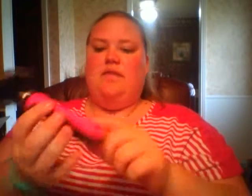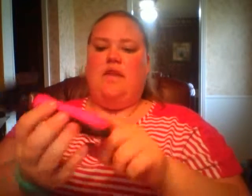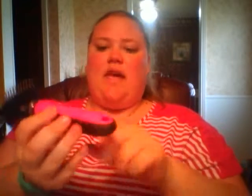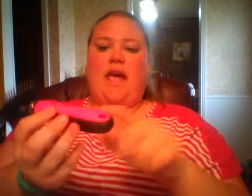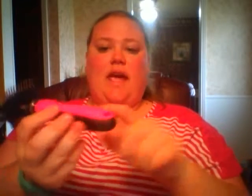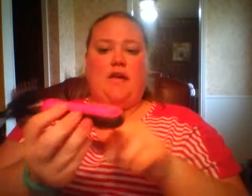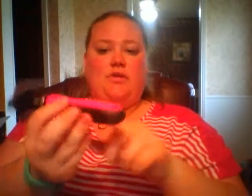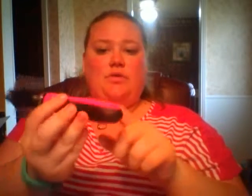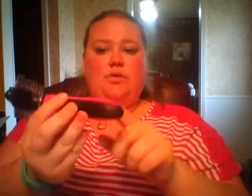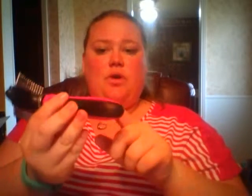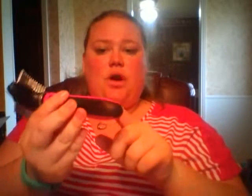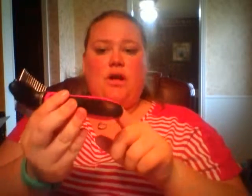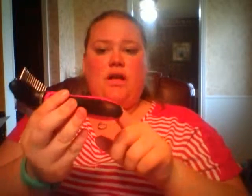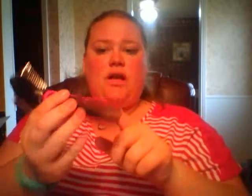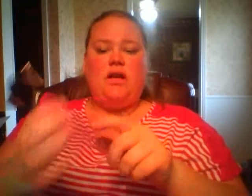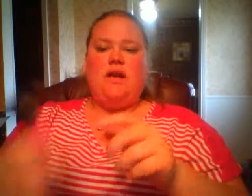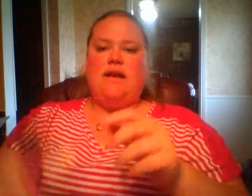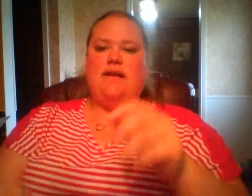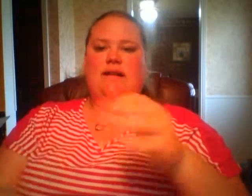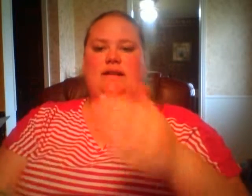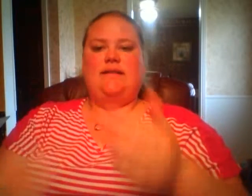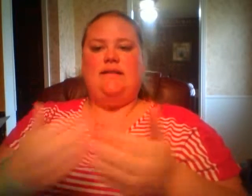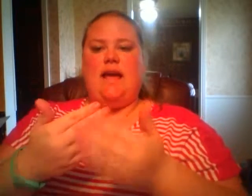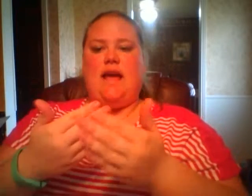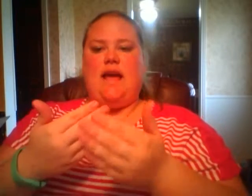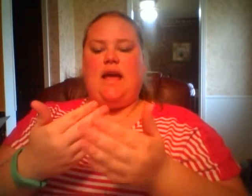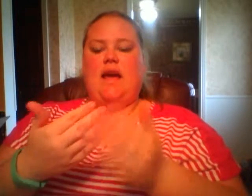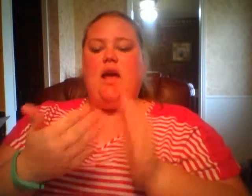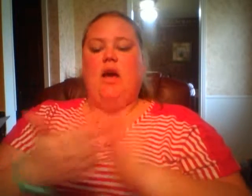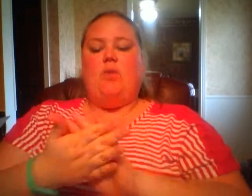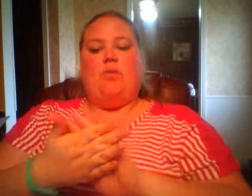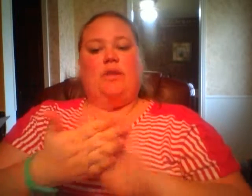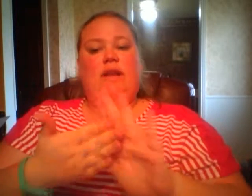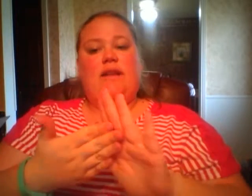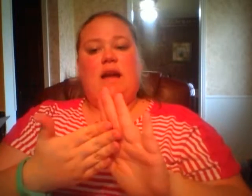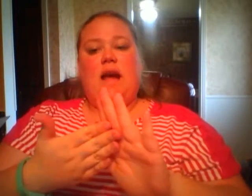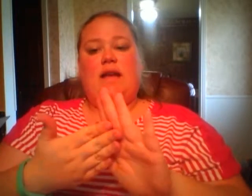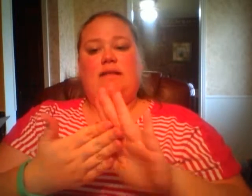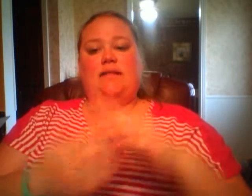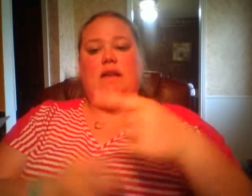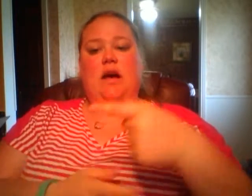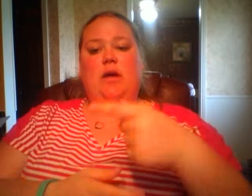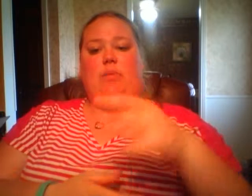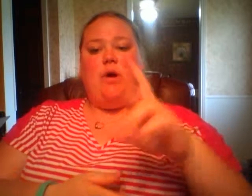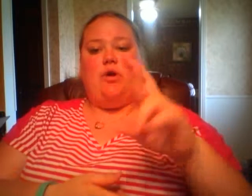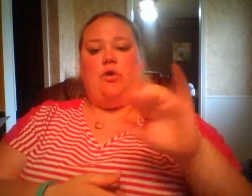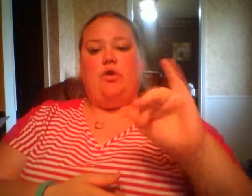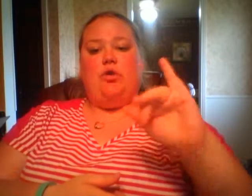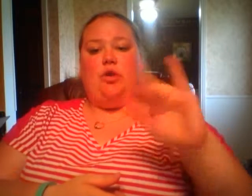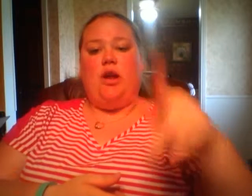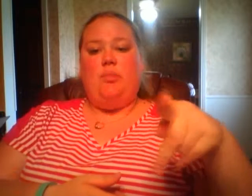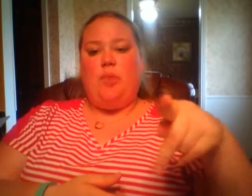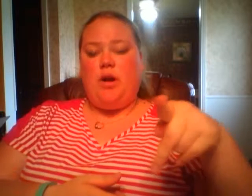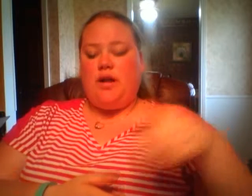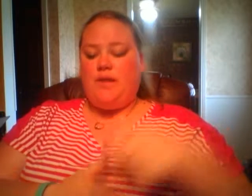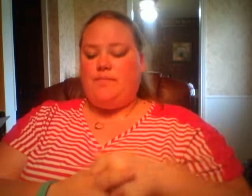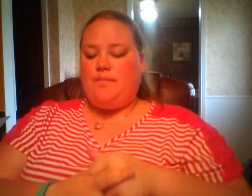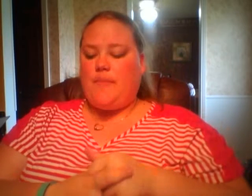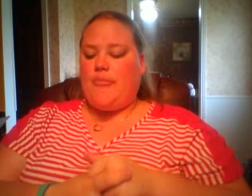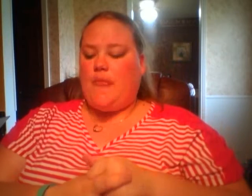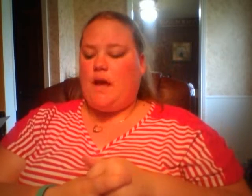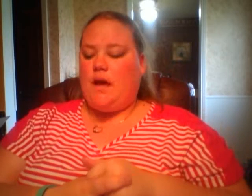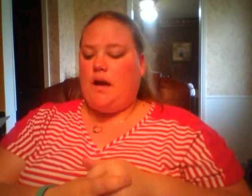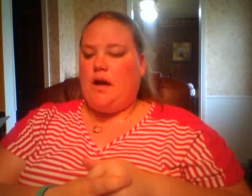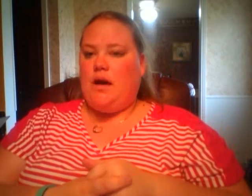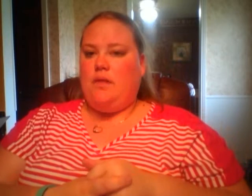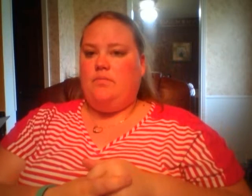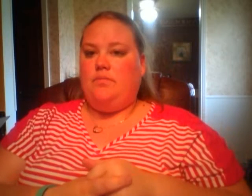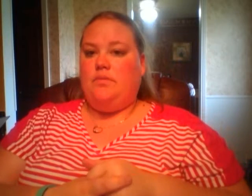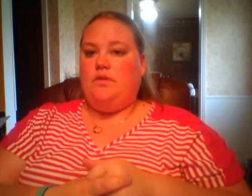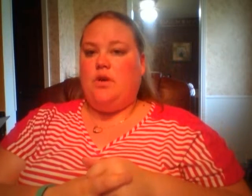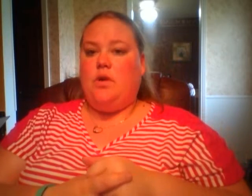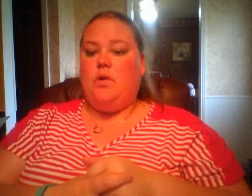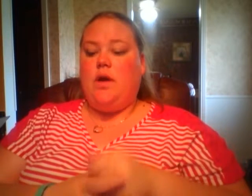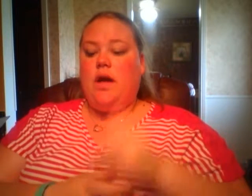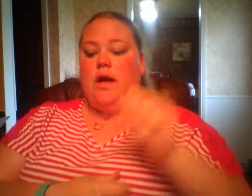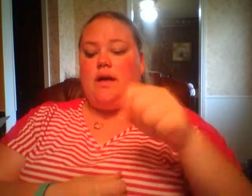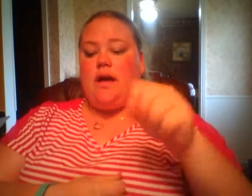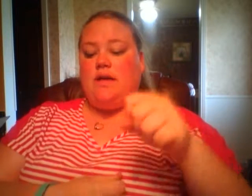The handle on here, it is a really nice grip on it. So yeah,